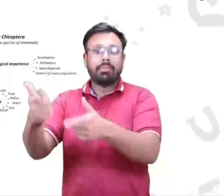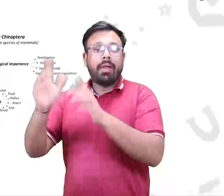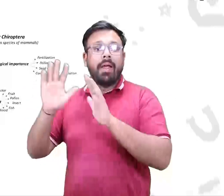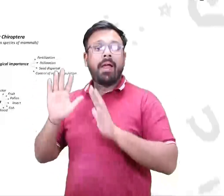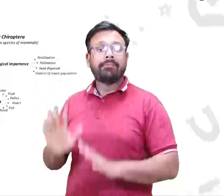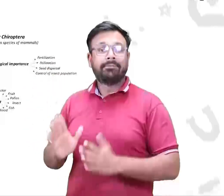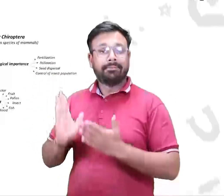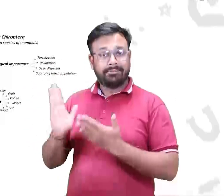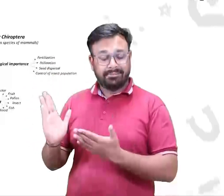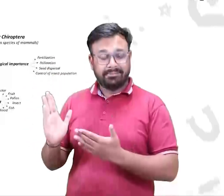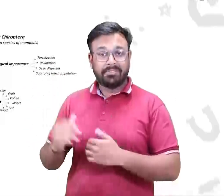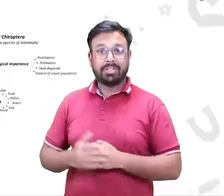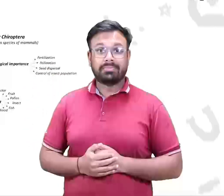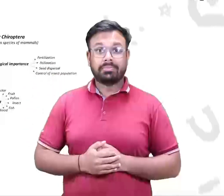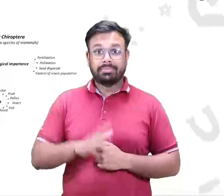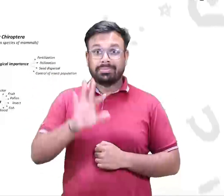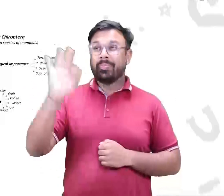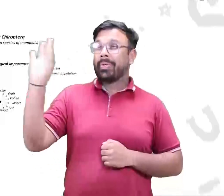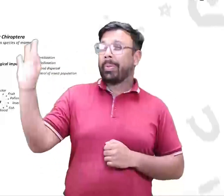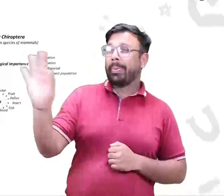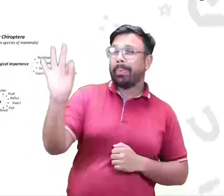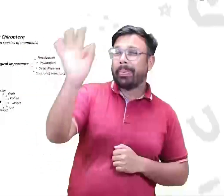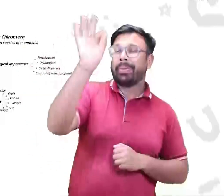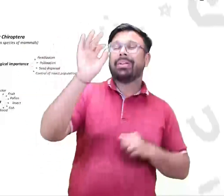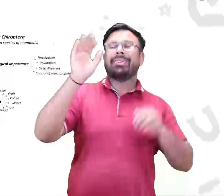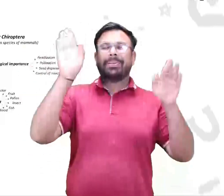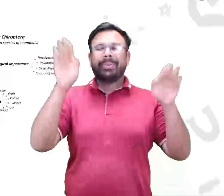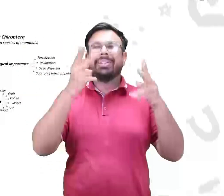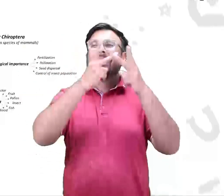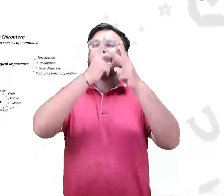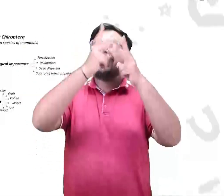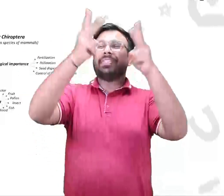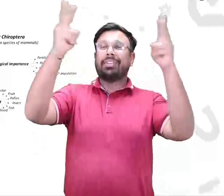which helps new plants to grow.